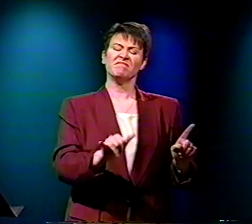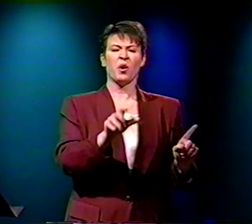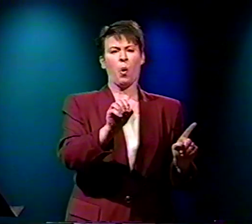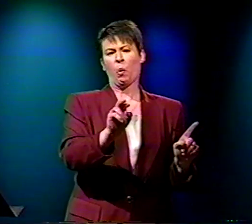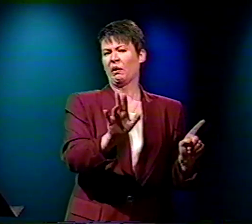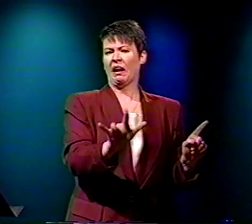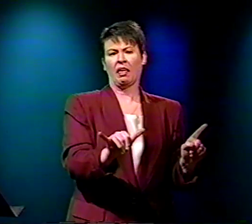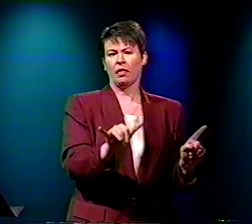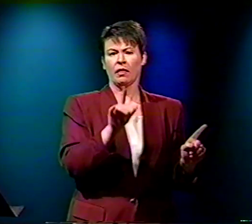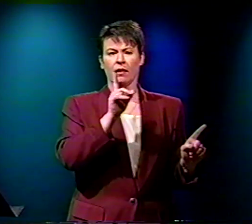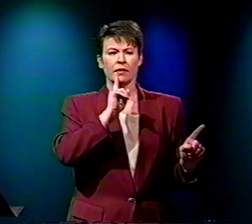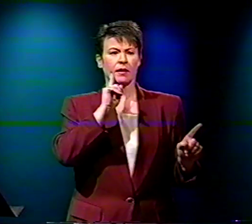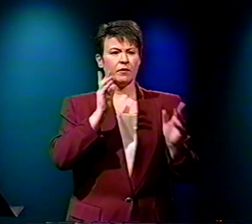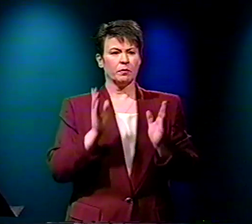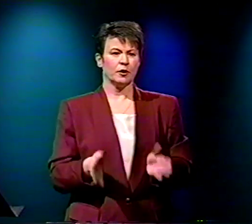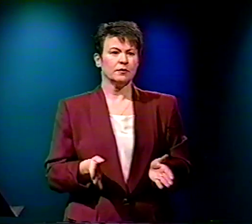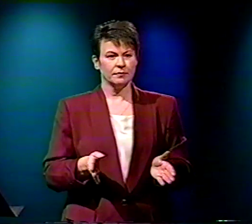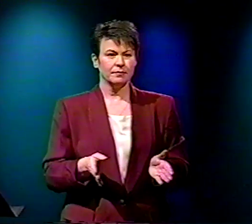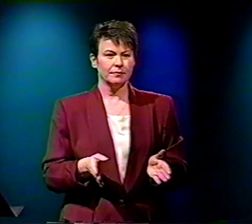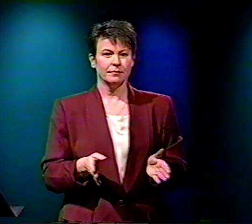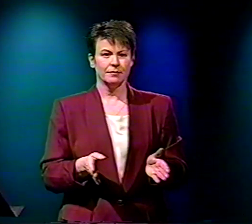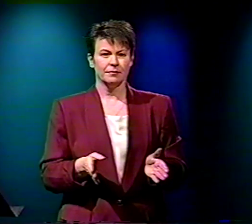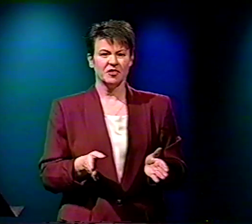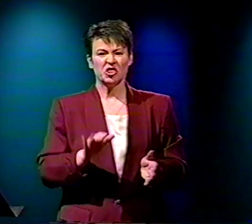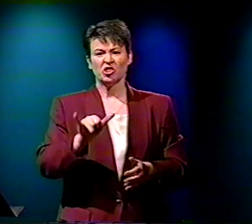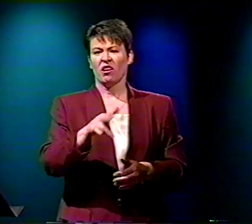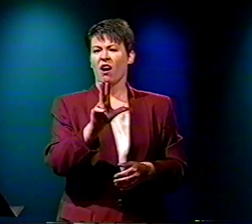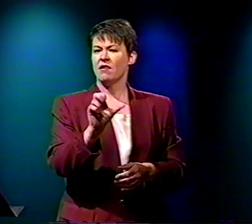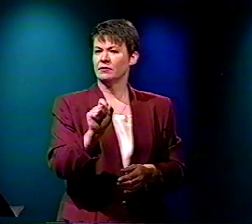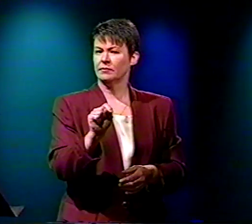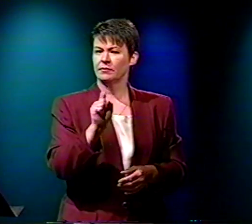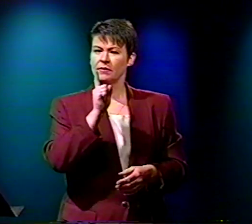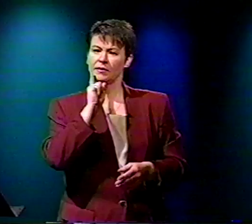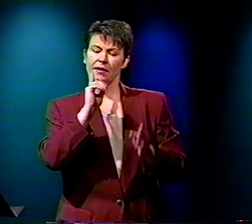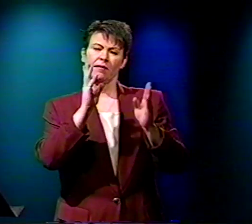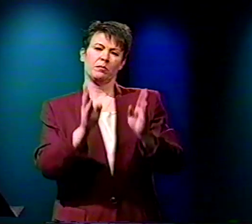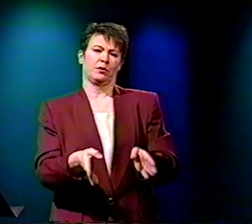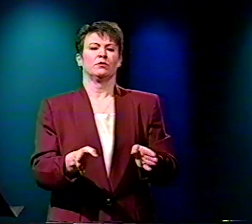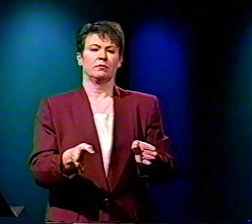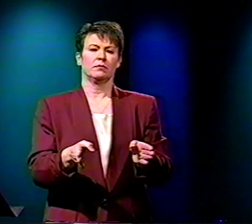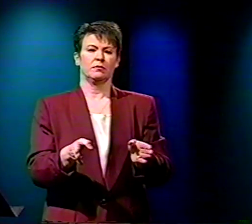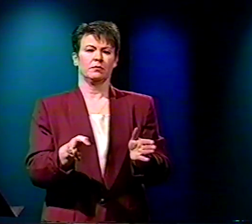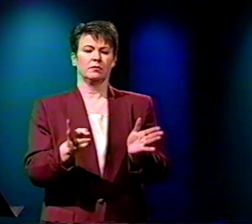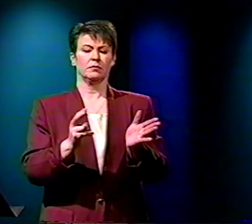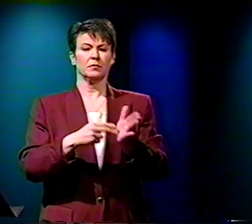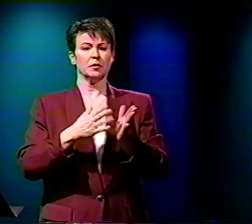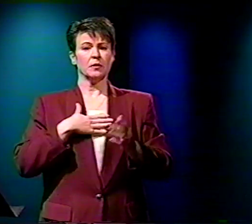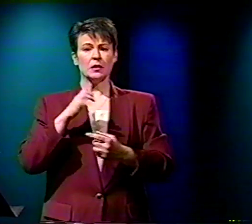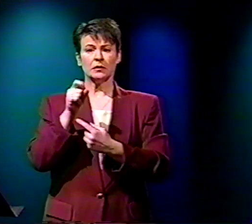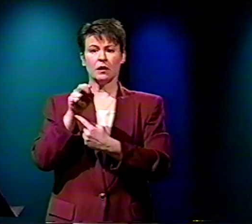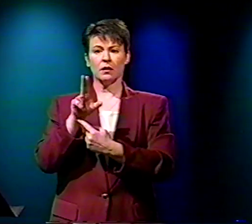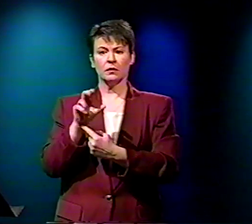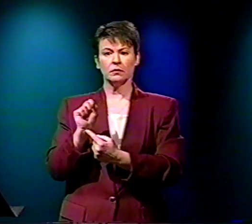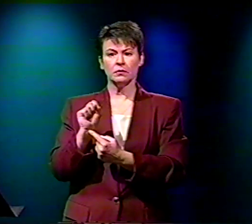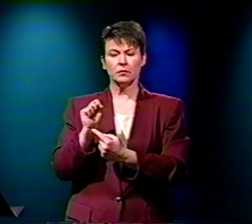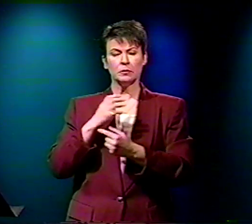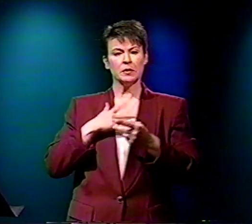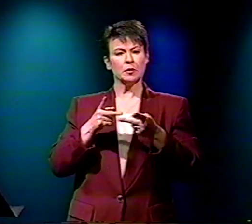deaf person, they often make that transition and say, "Oh, well, you're only the deaf person. Oh, you're just a deaf person." And